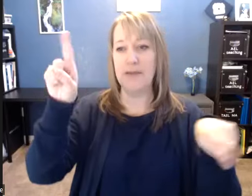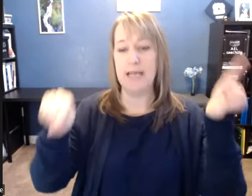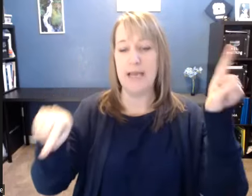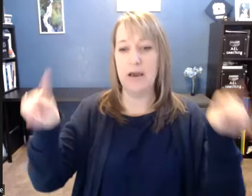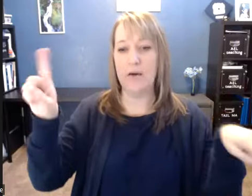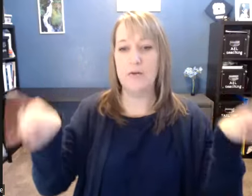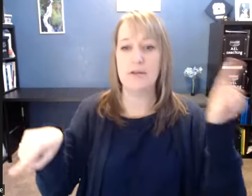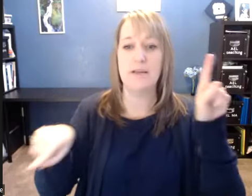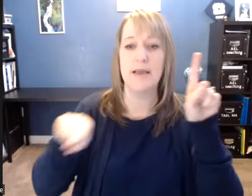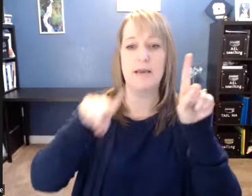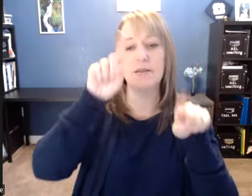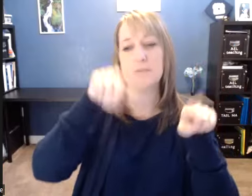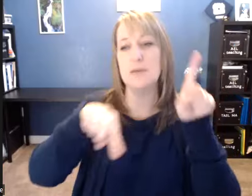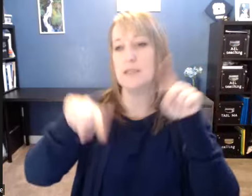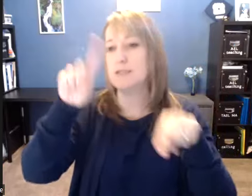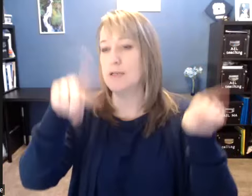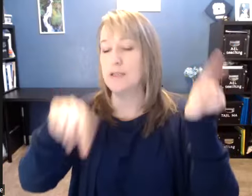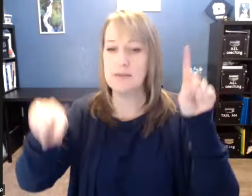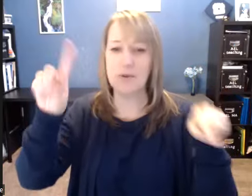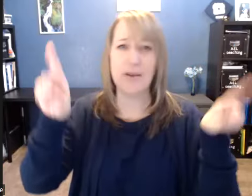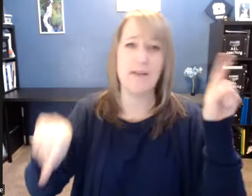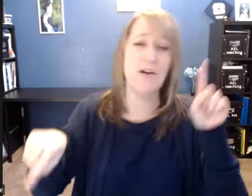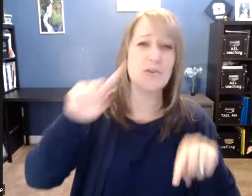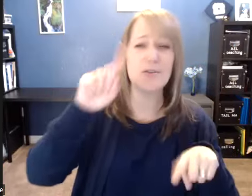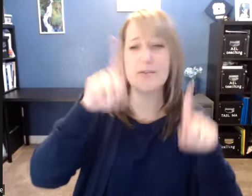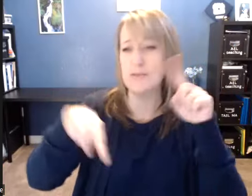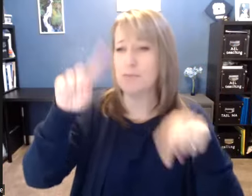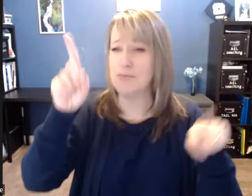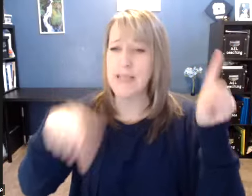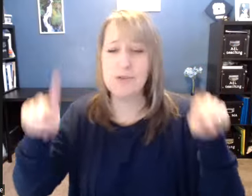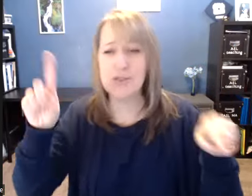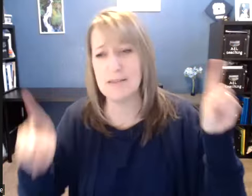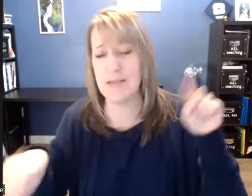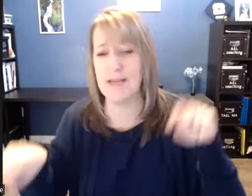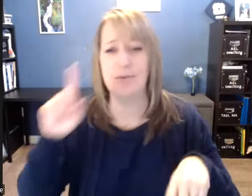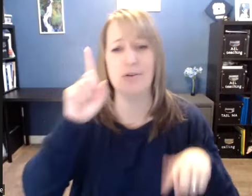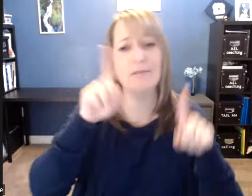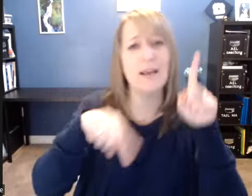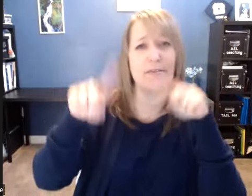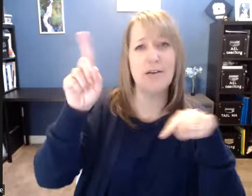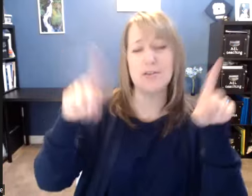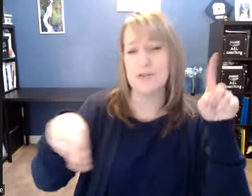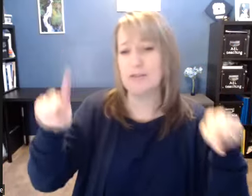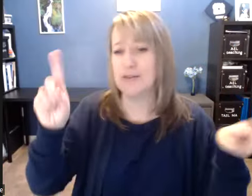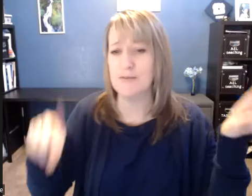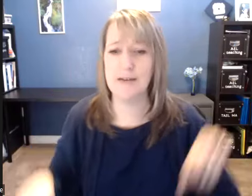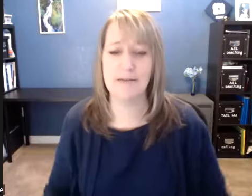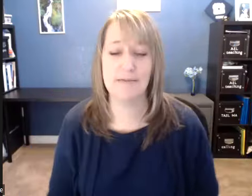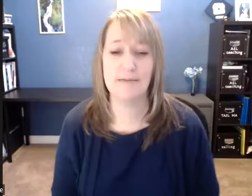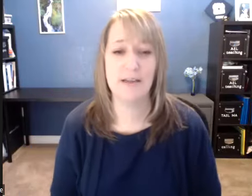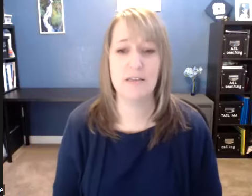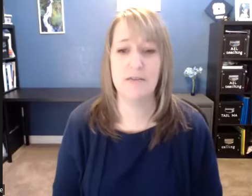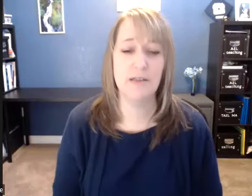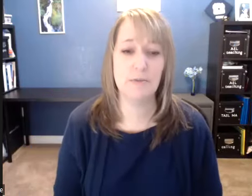and down, like this one and this one and this one. We have all sorts of different languages in my neighborhood. We have all sorts of different activities,